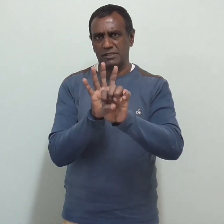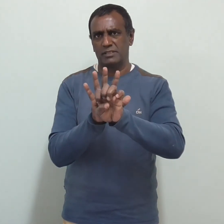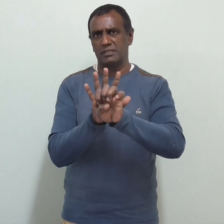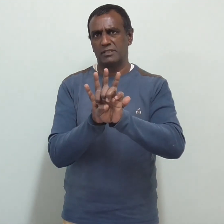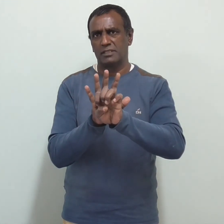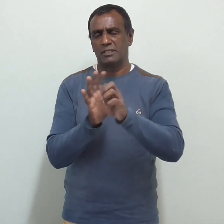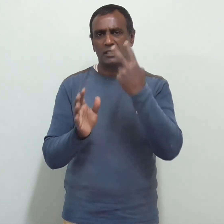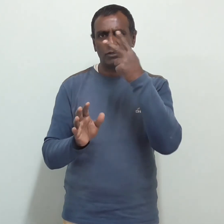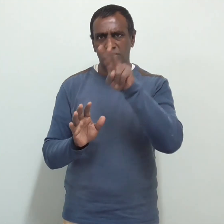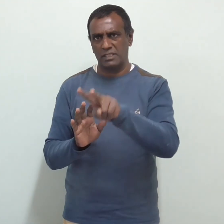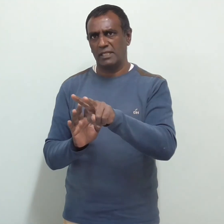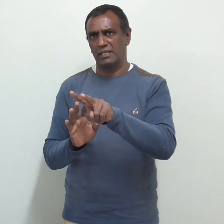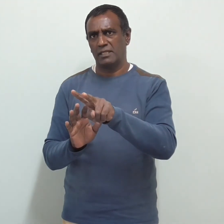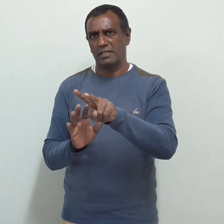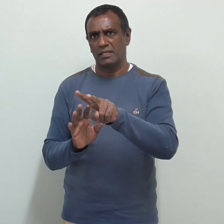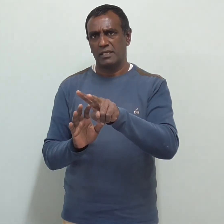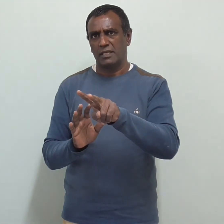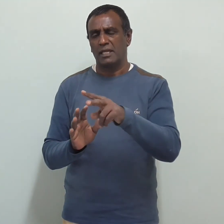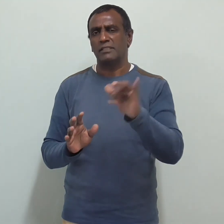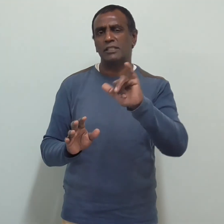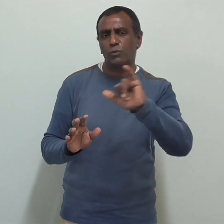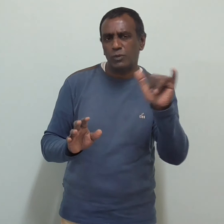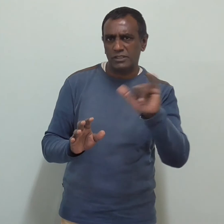examples that you see, and see which